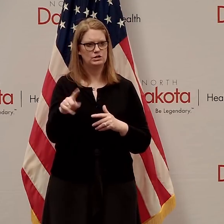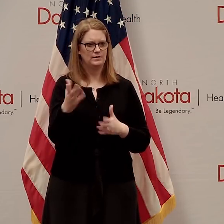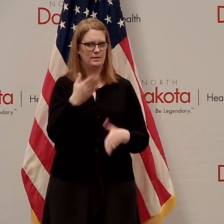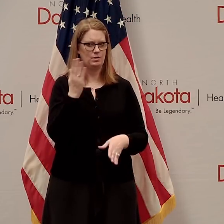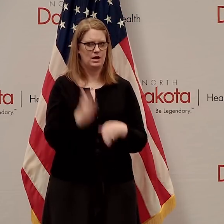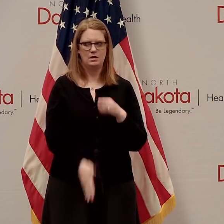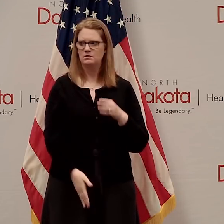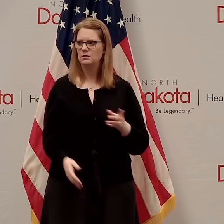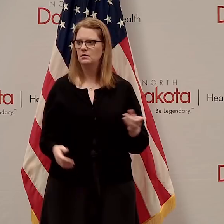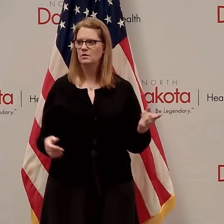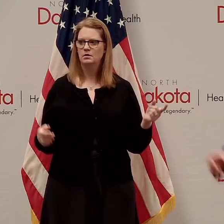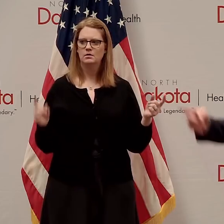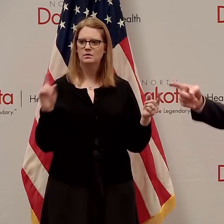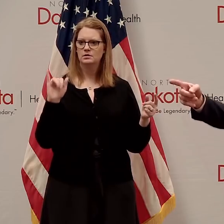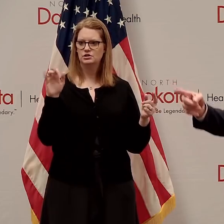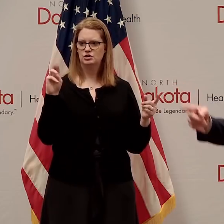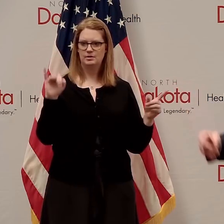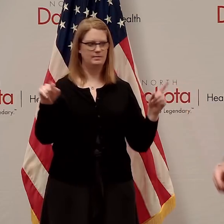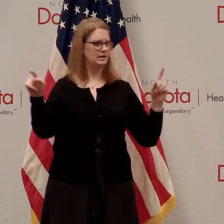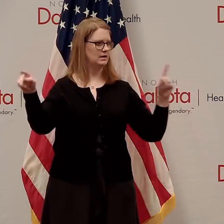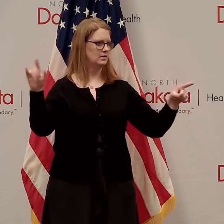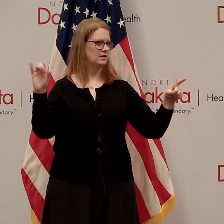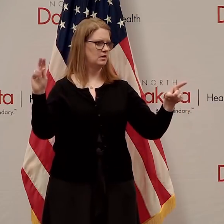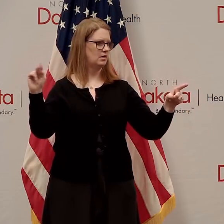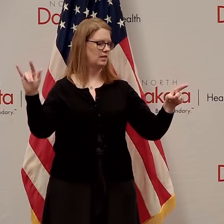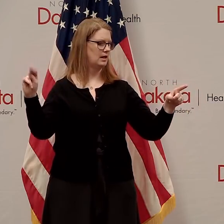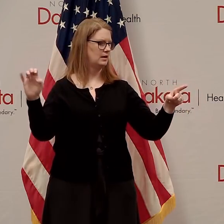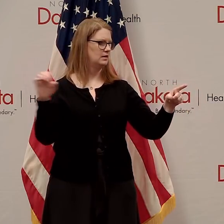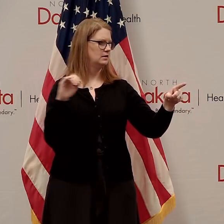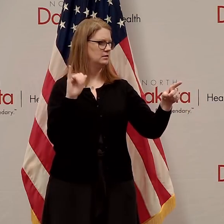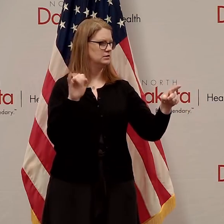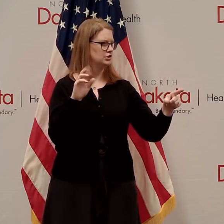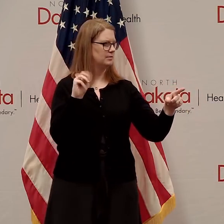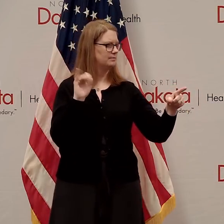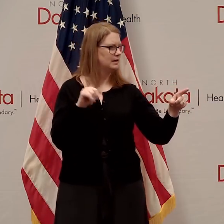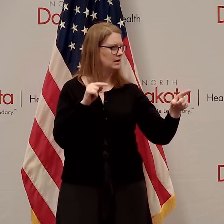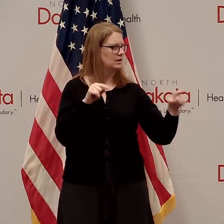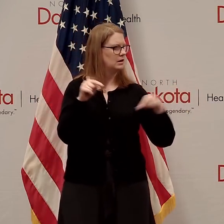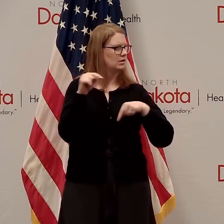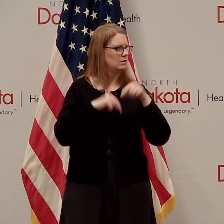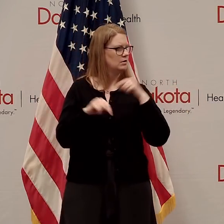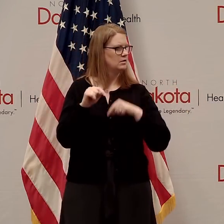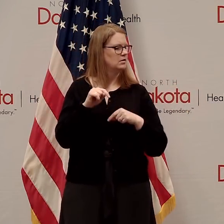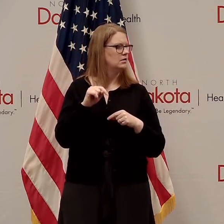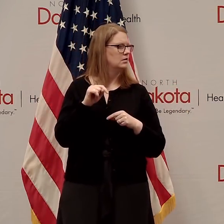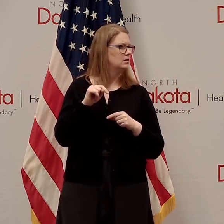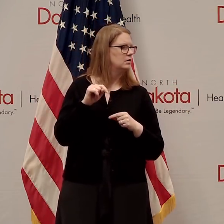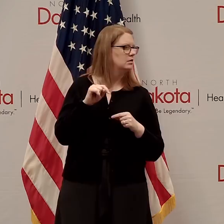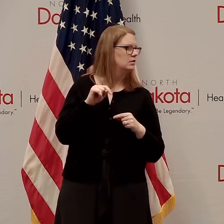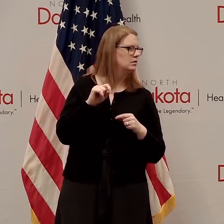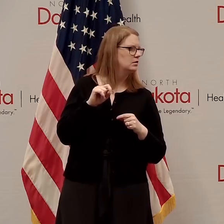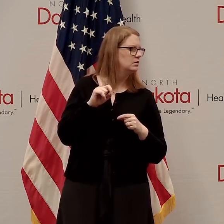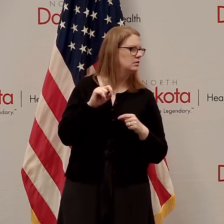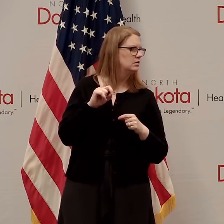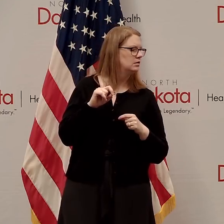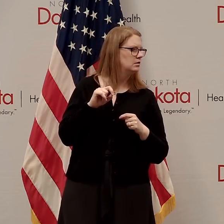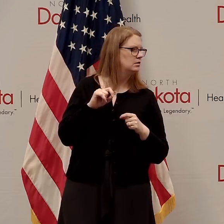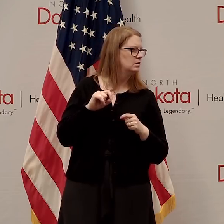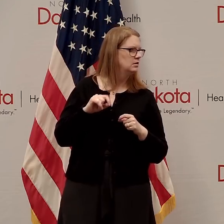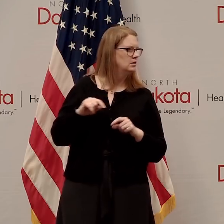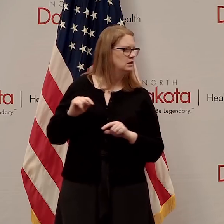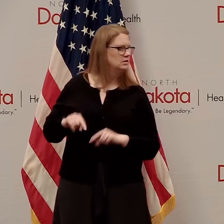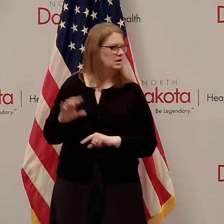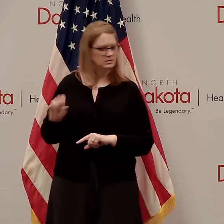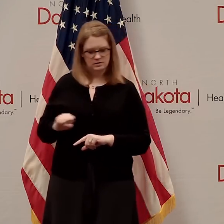wrap up. Jeremy, and then online. So, I just want to go back to the LM plant for a second here. Down in South Dakota,